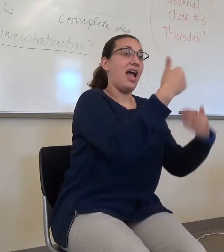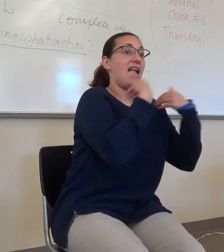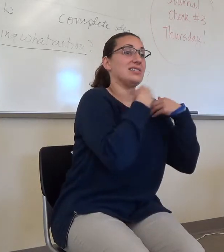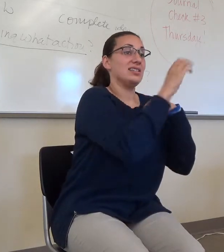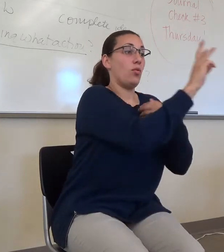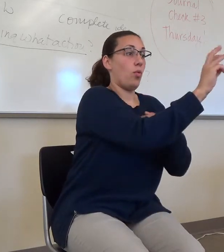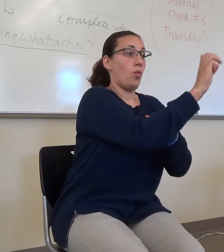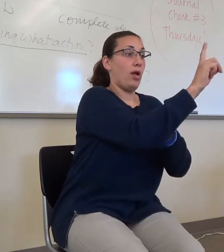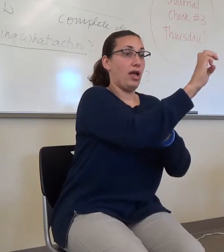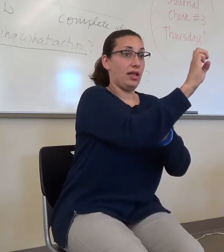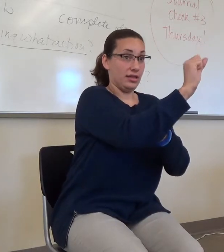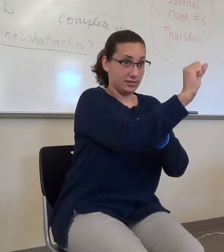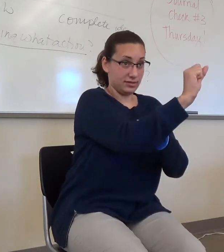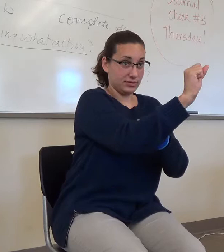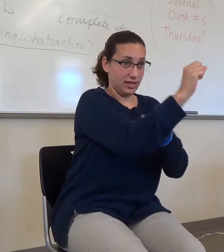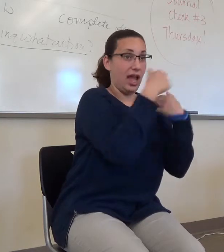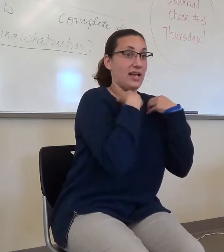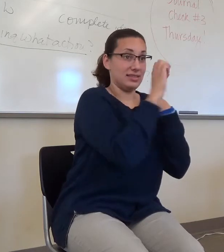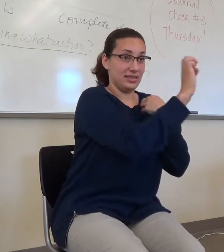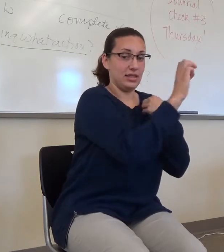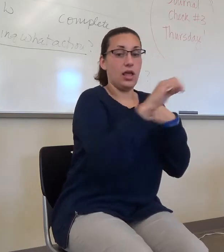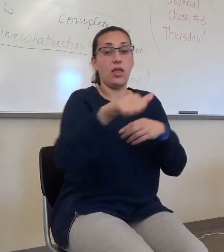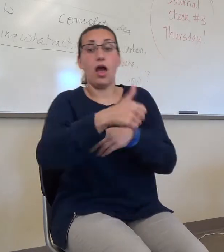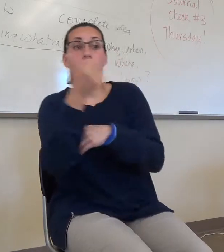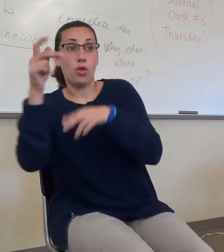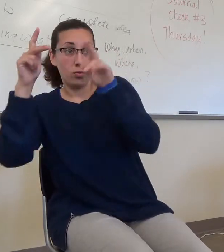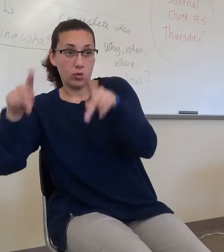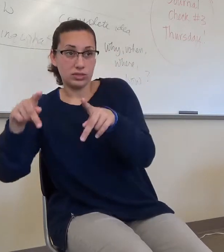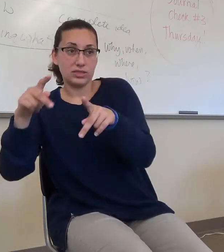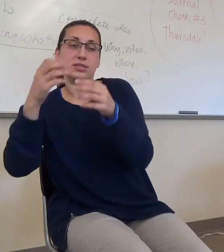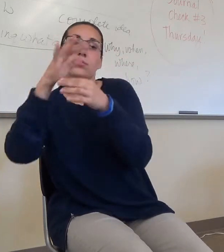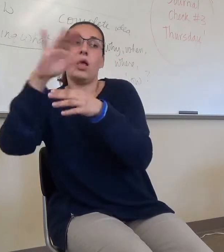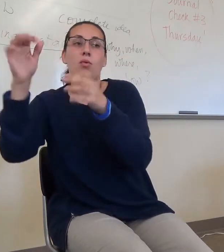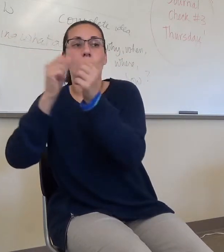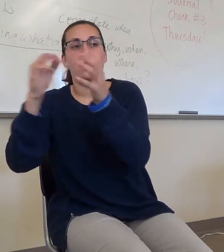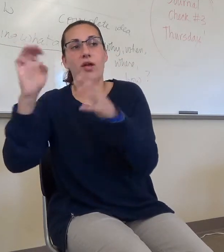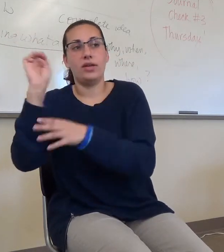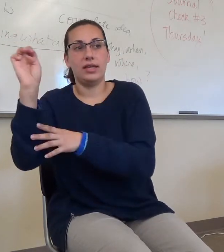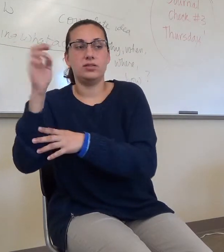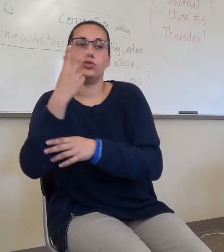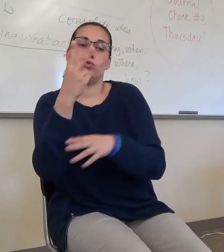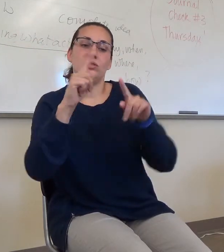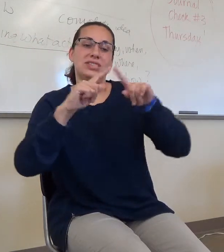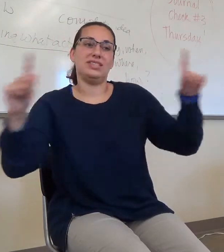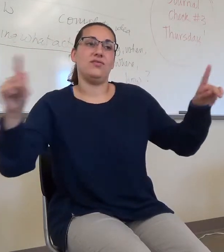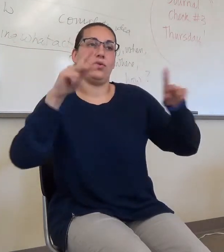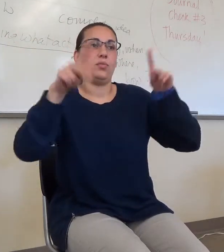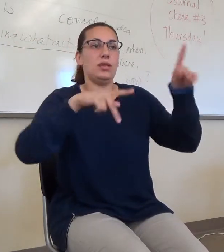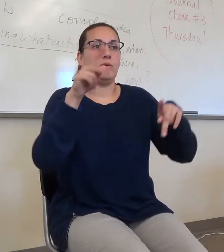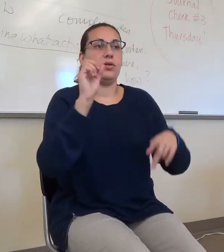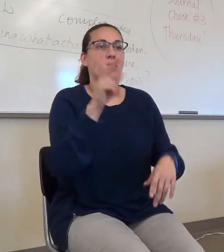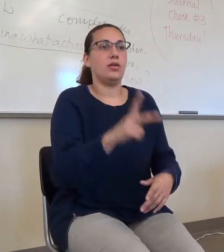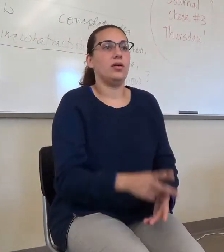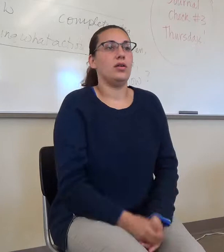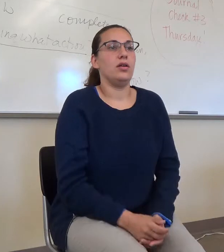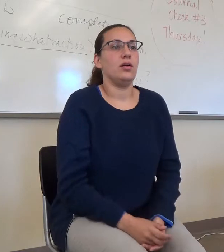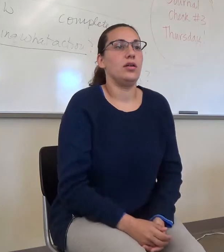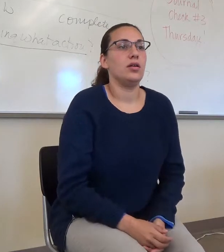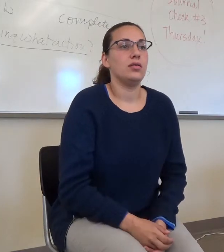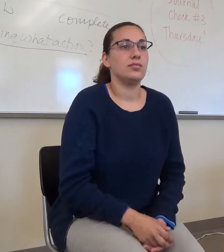H.G. Wells is spelled without the E. Does that make sense? 2 different people. He's the actor,